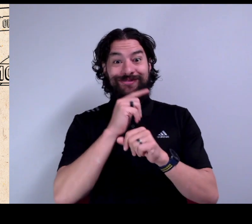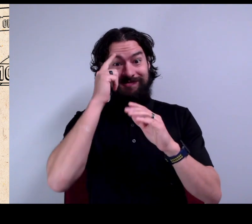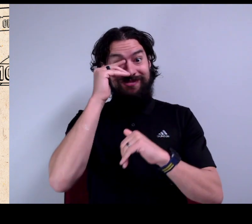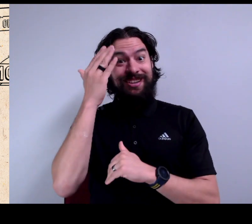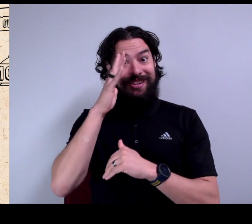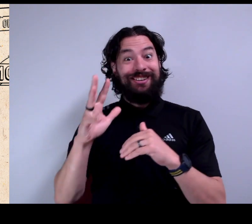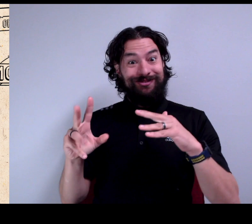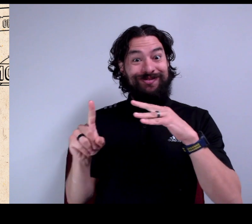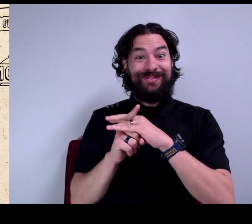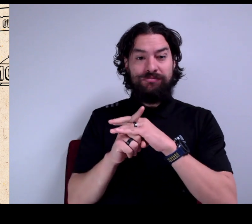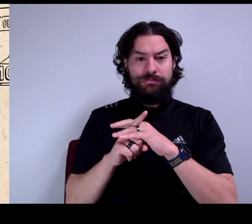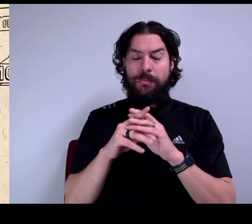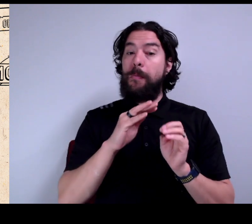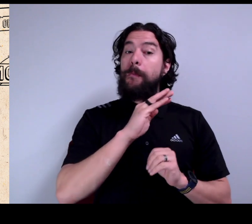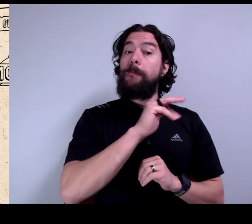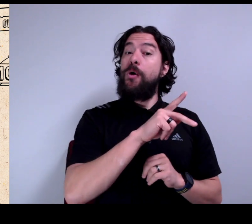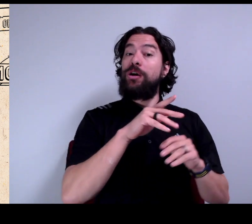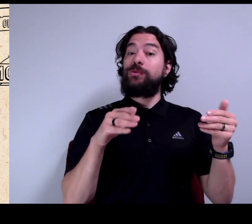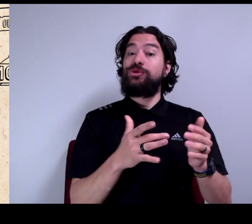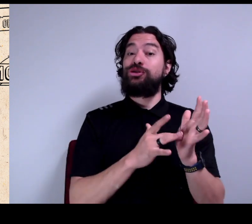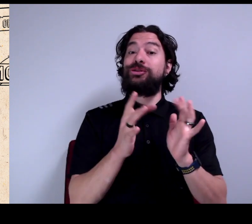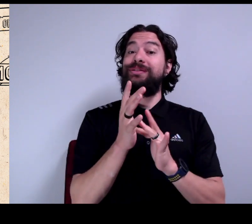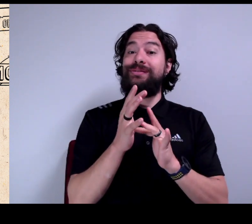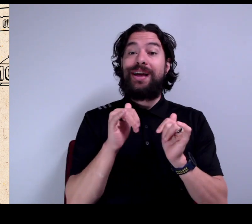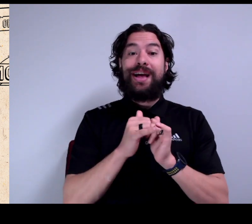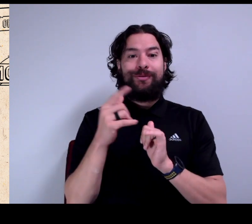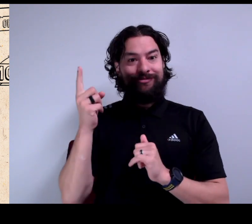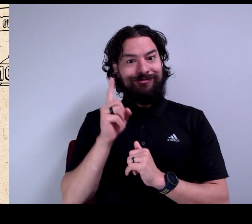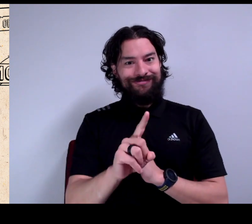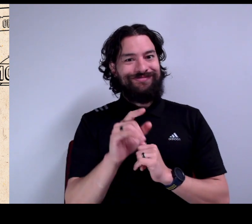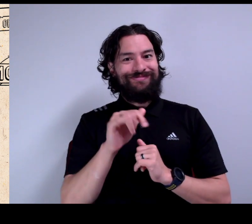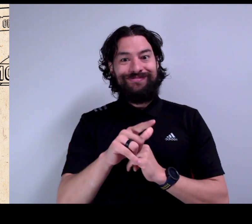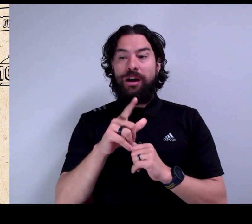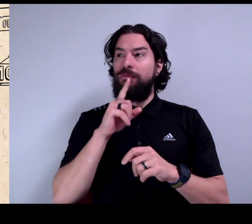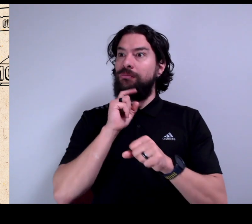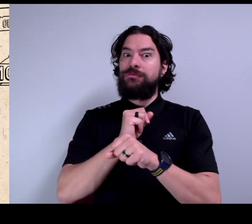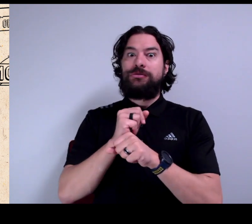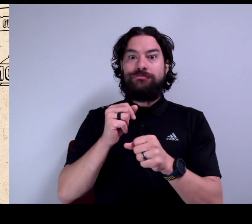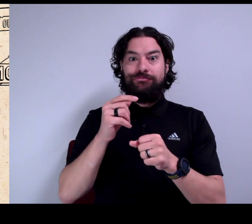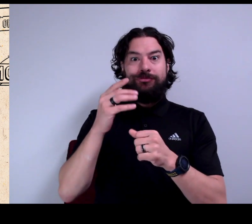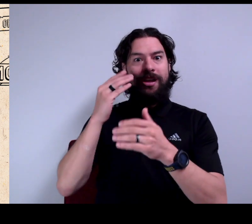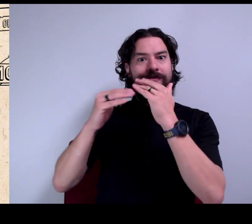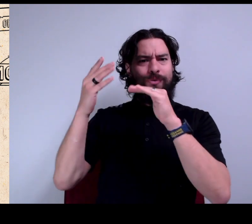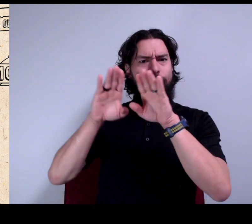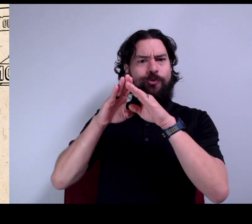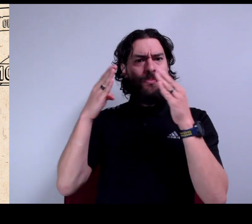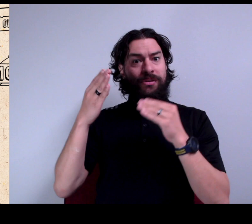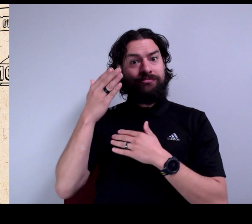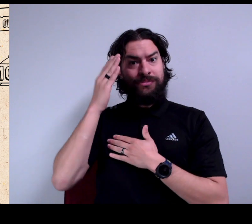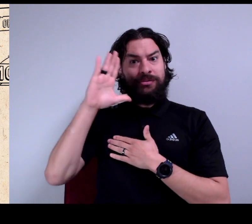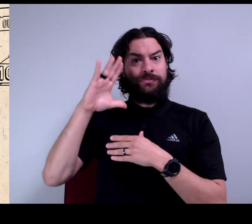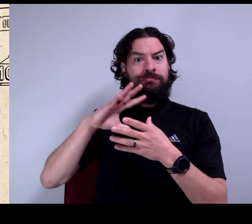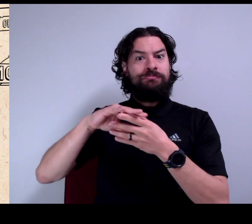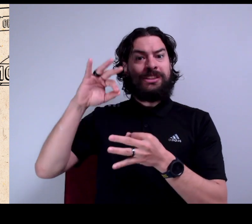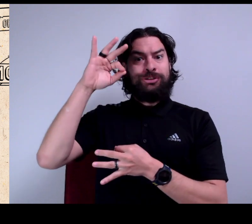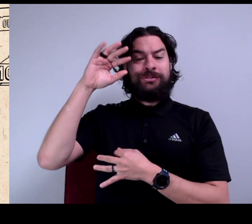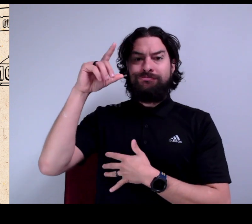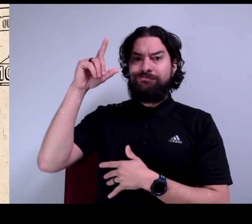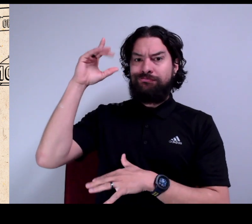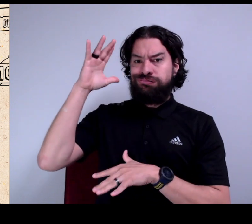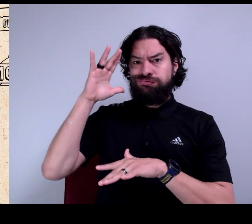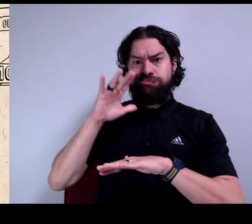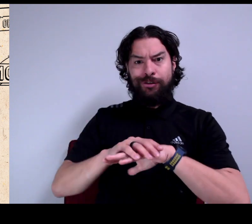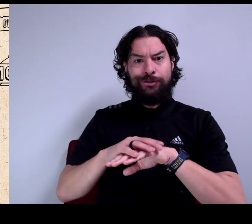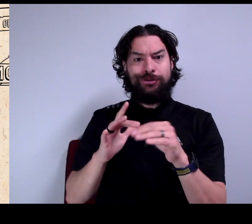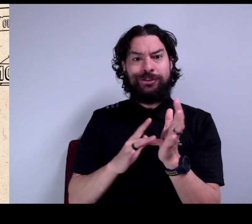expect God to show up personally, Mark introduces Jesus. And as he comes onto the scene, the heavens open, God's Spirit descends